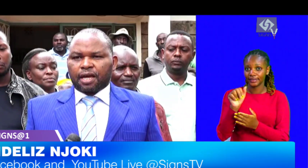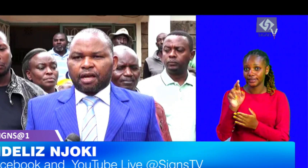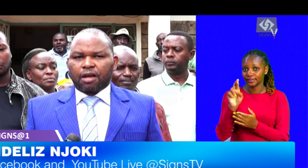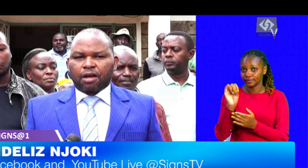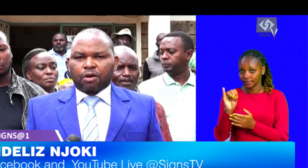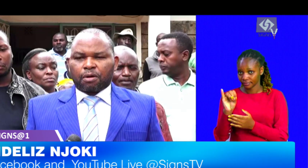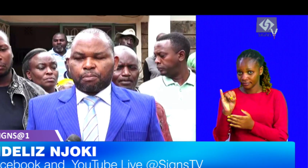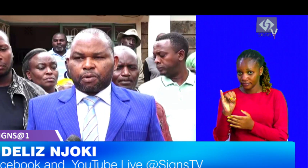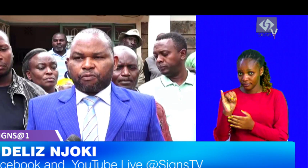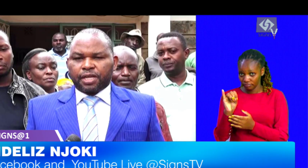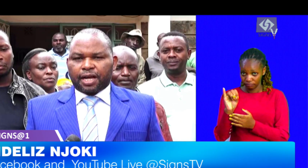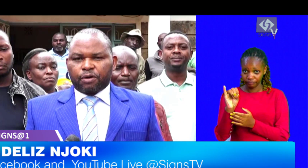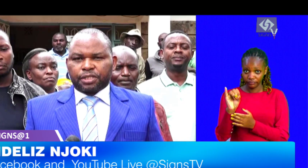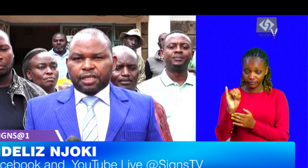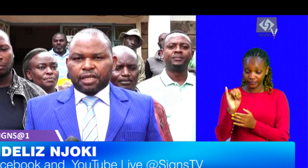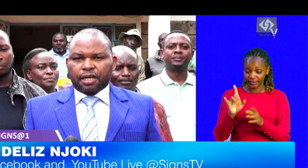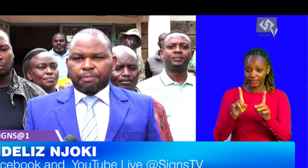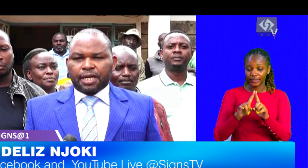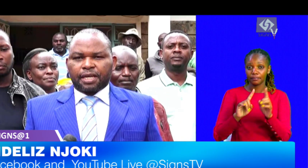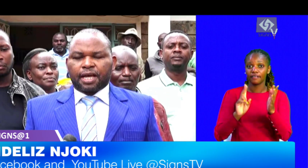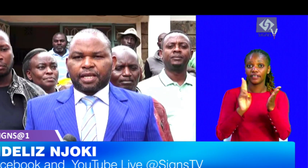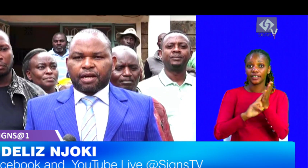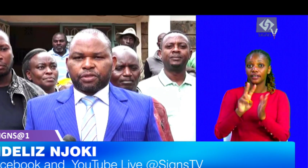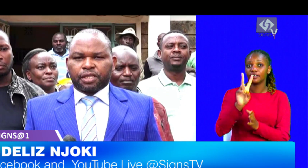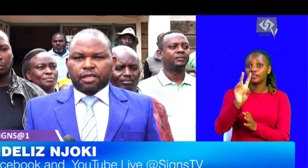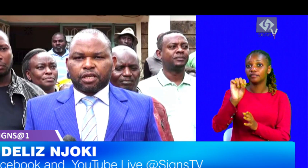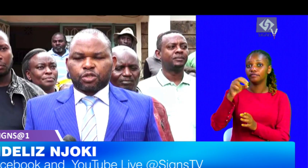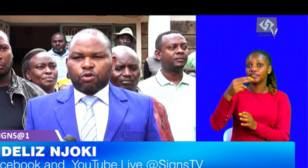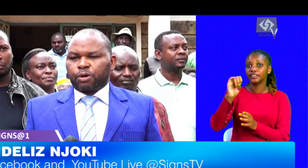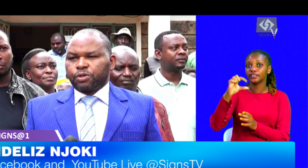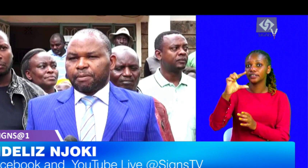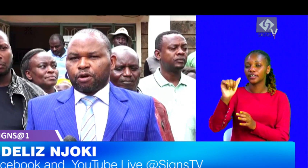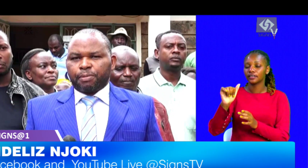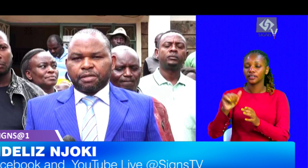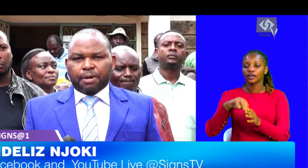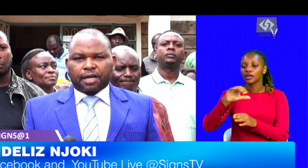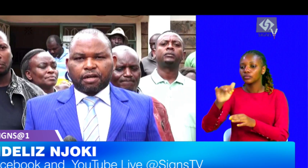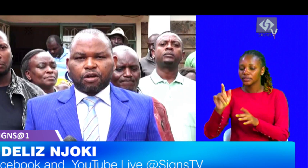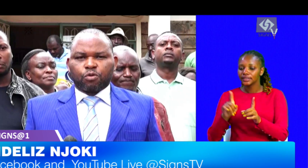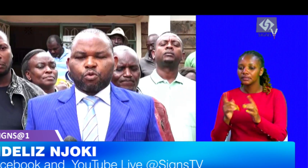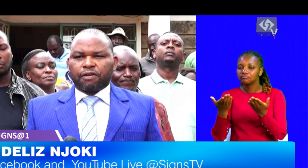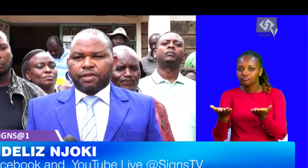Na Vihiga county pia ni Narok county. So wamekuja hapa kubenchmark kuona